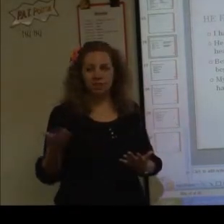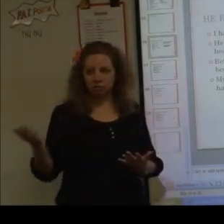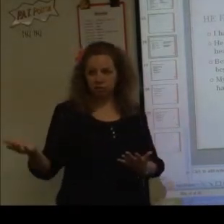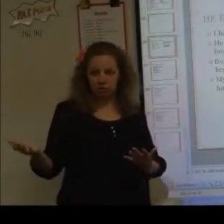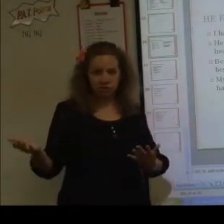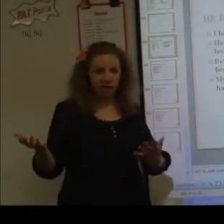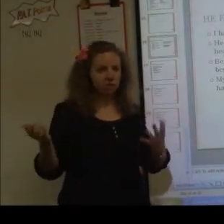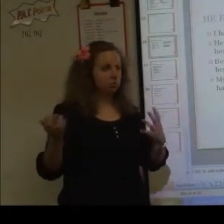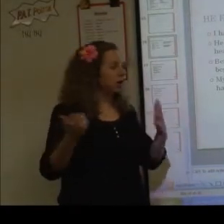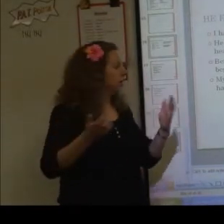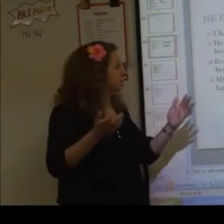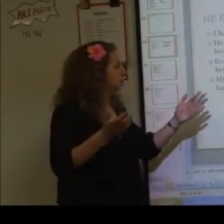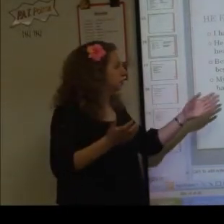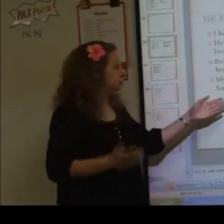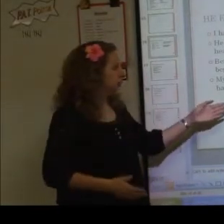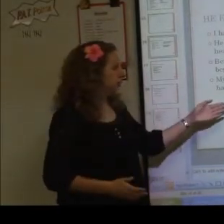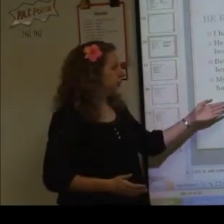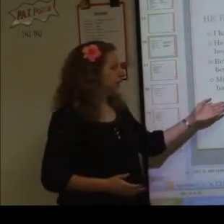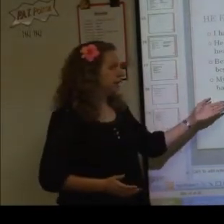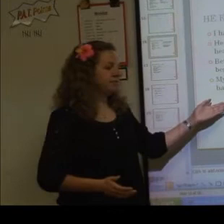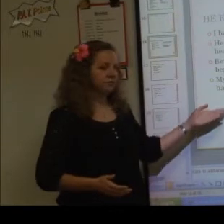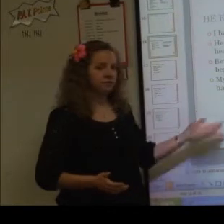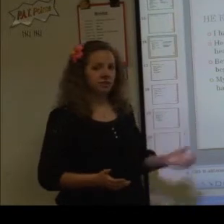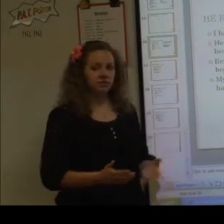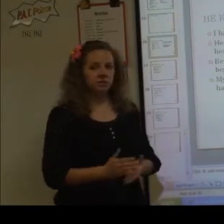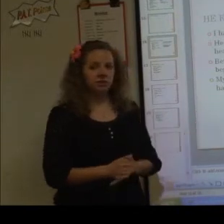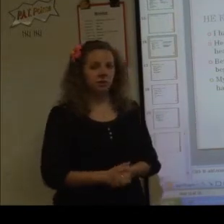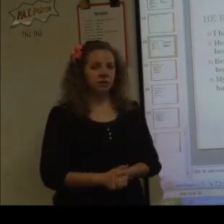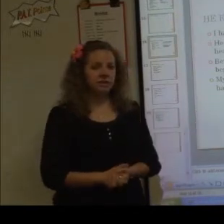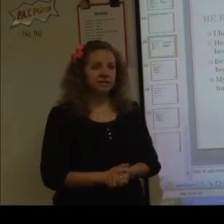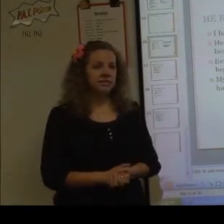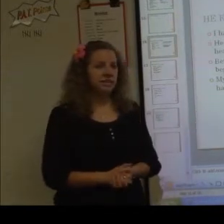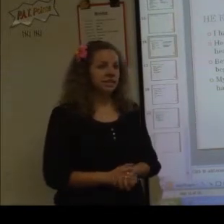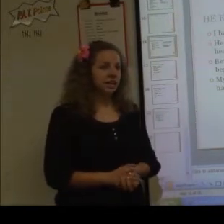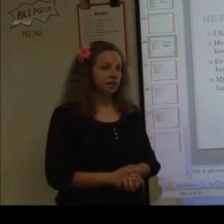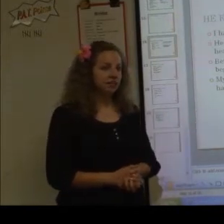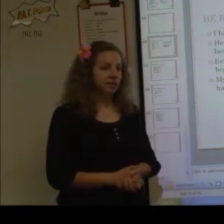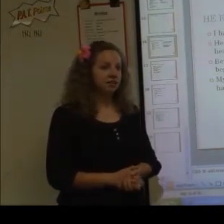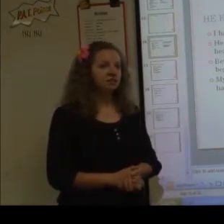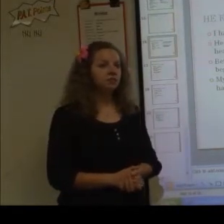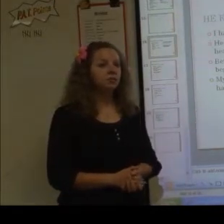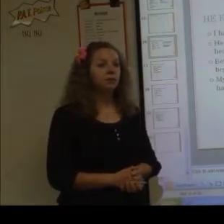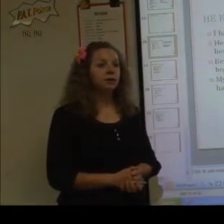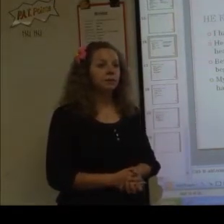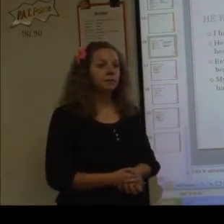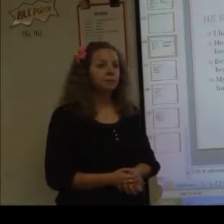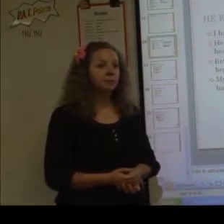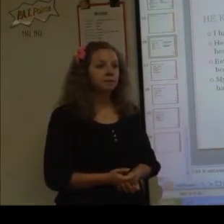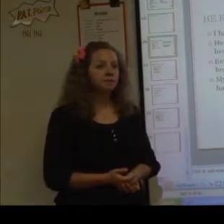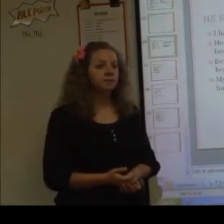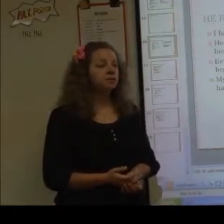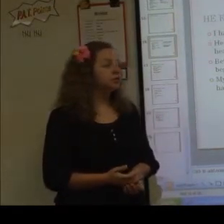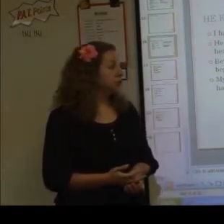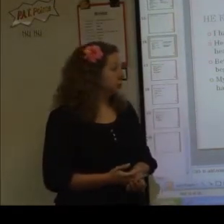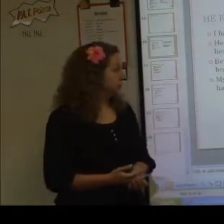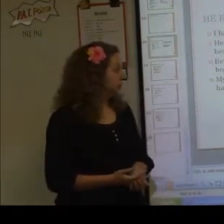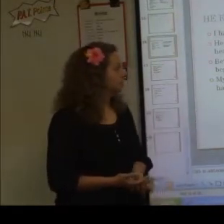Take control. Okay, so God is controlling your life, or He's taking care of it, or what? Choose. He's choosing.